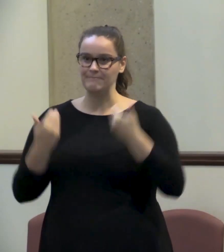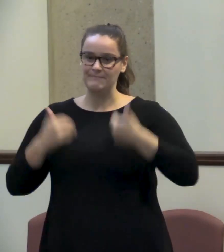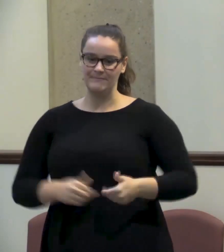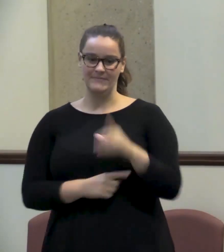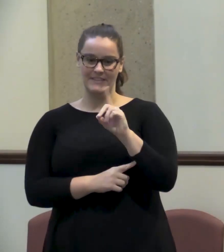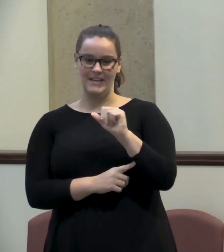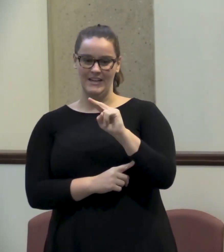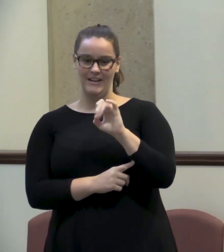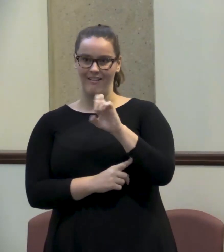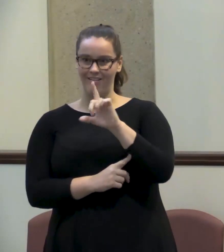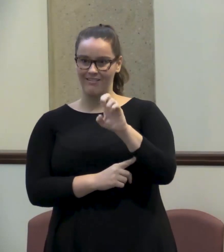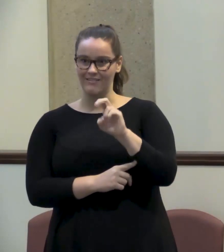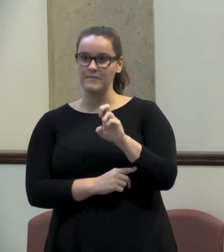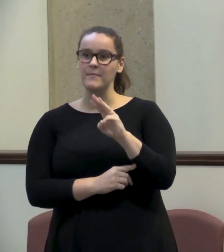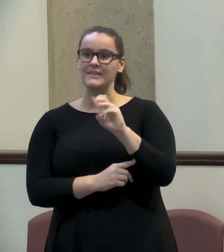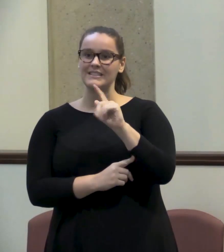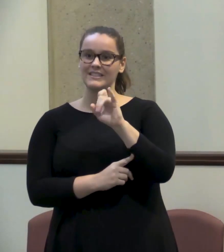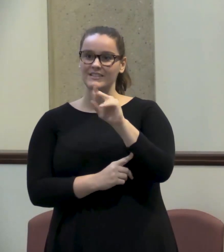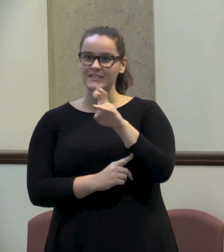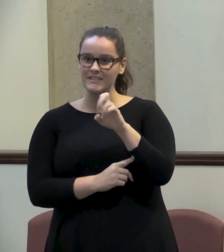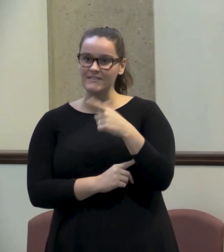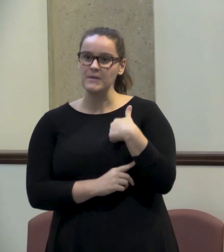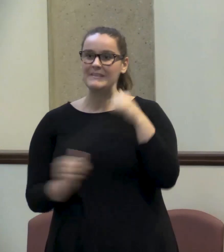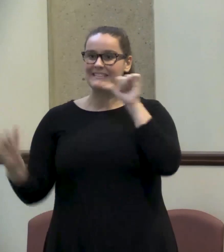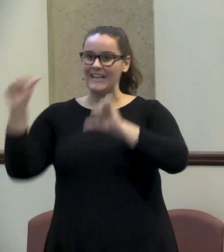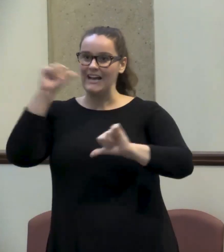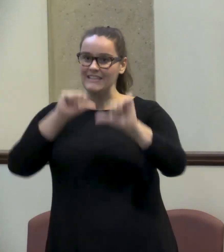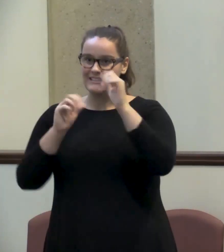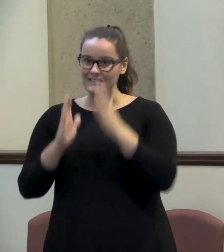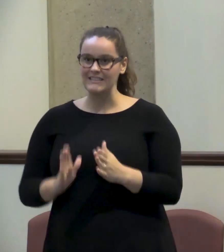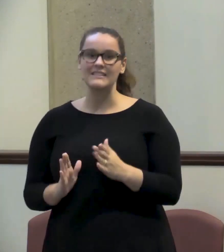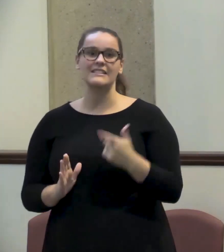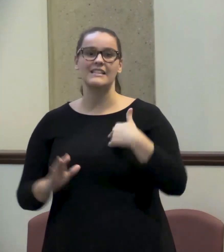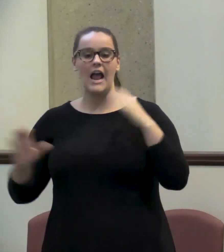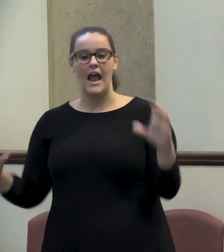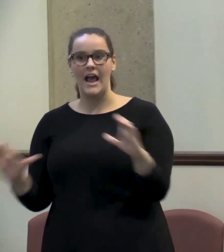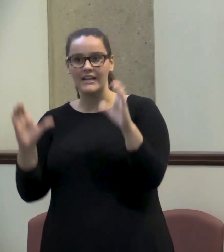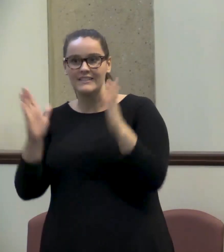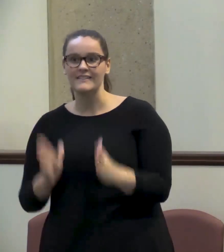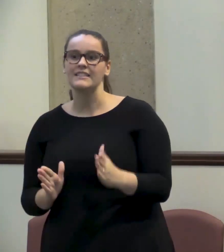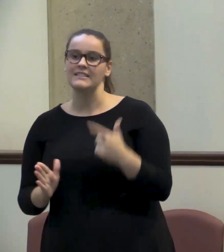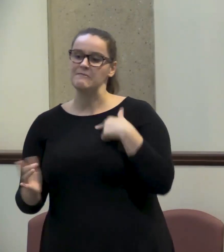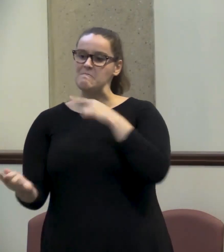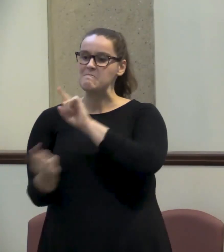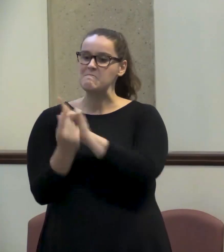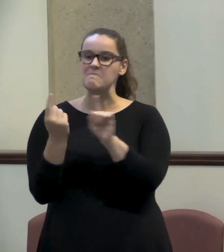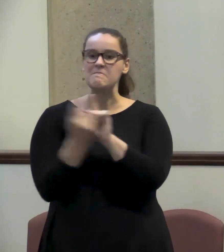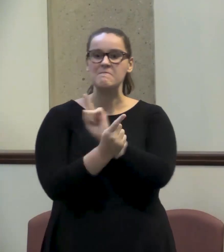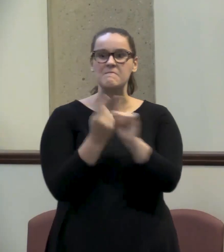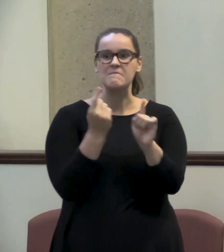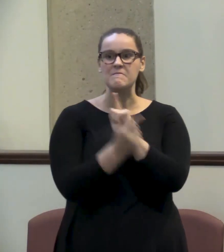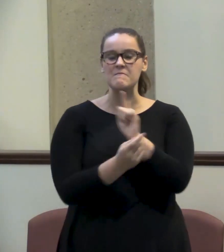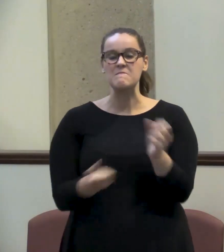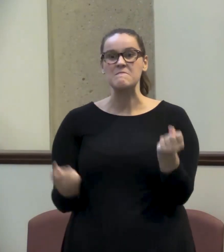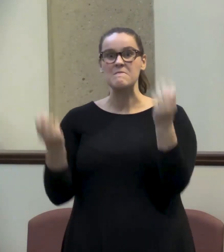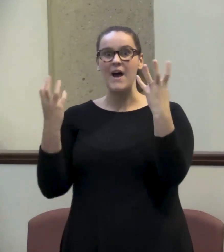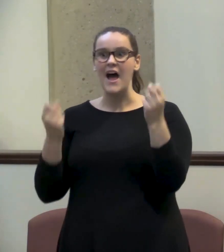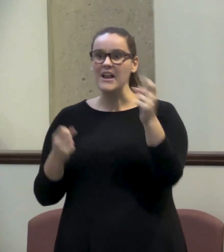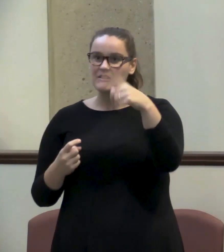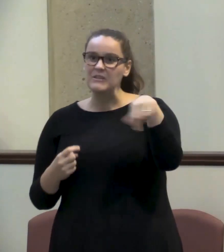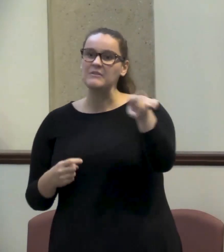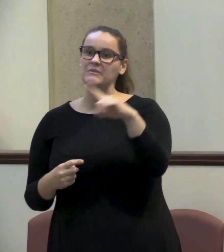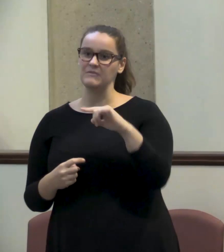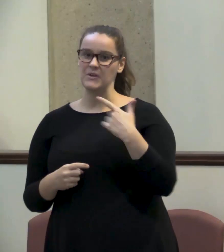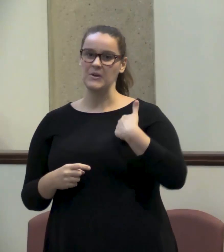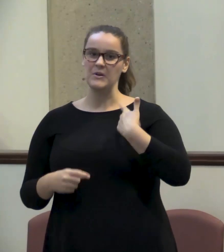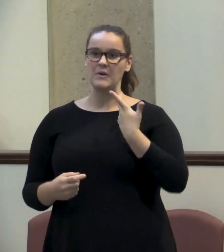Danielle Meitiv, climate scientist by training, community activist, and I met many of you recently on the campaign trail or as a candidate